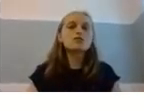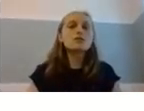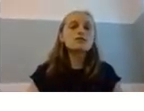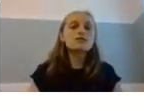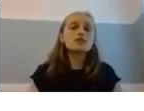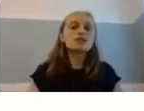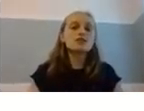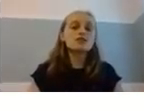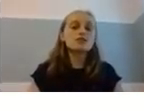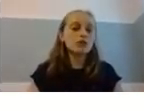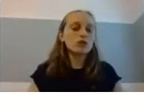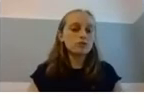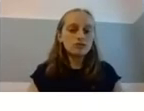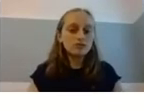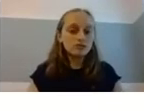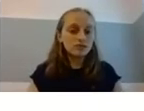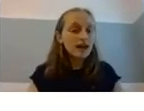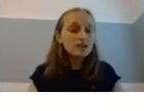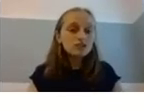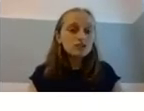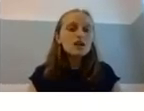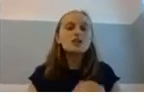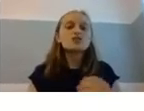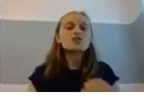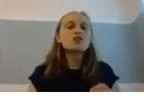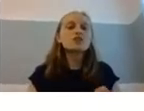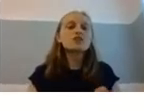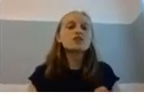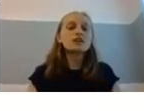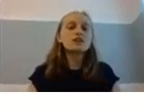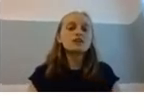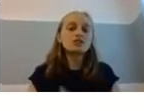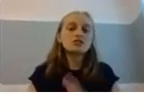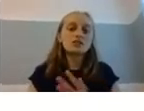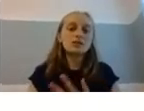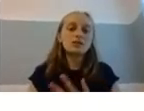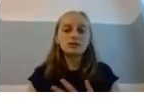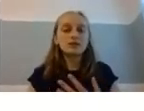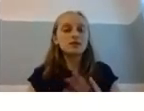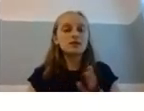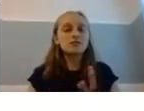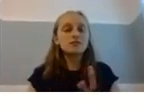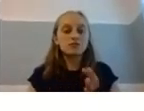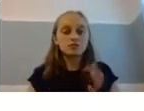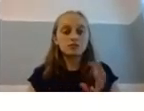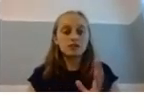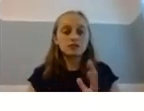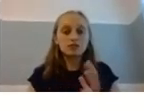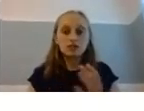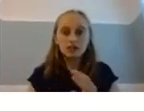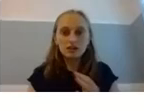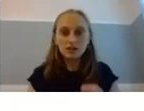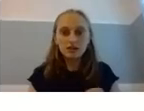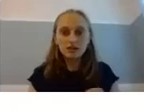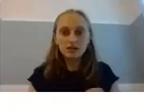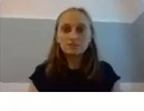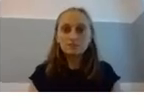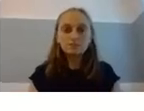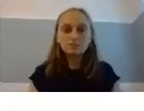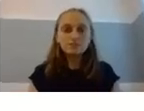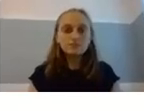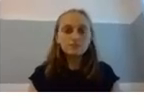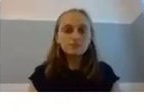so this representation lets even more opportunities for deaf actors and just generally created a shift in the public opinion of those who are deaf or hearing impaired